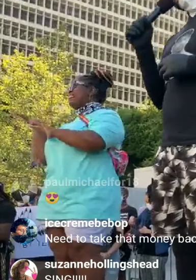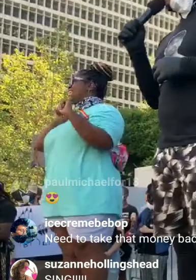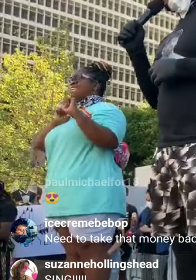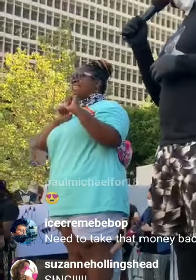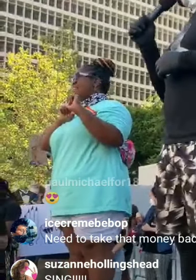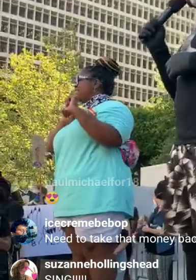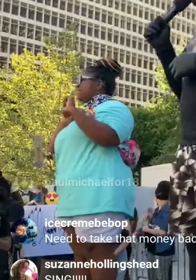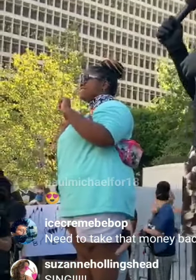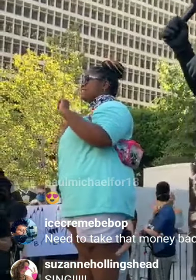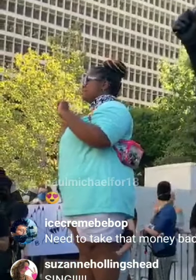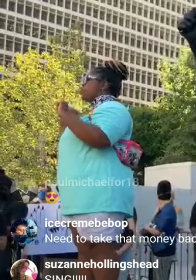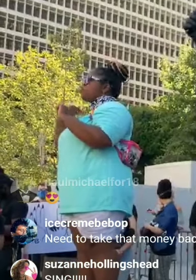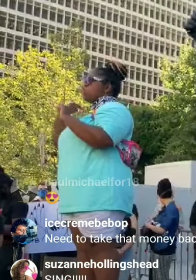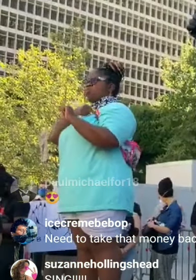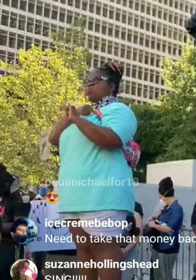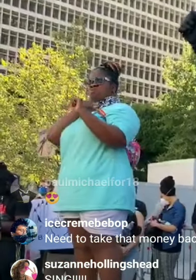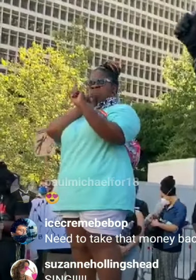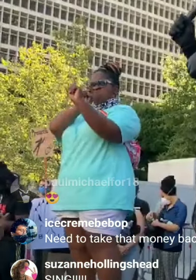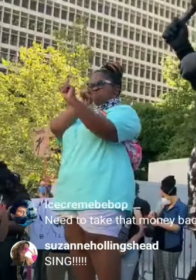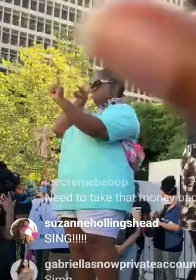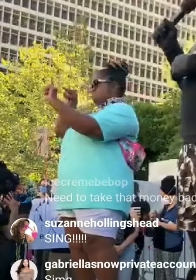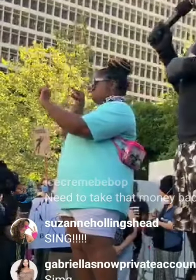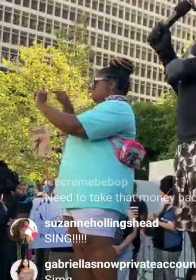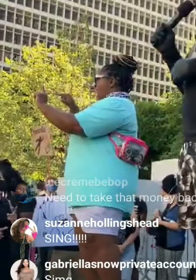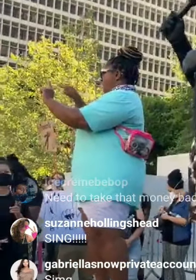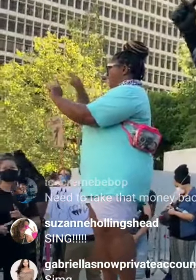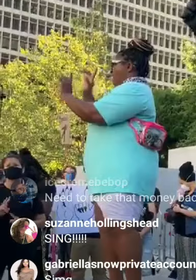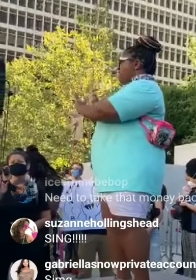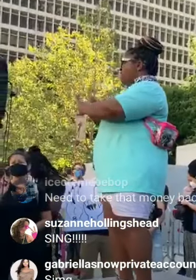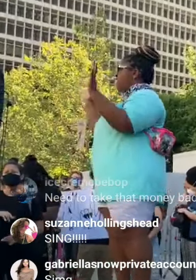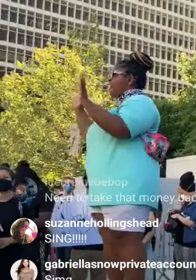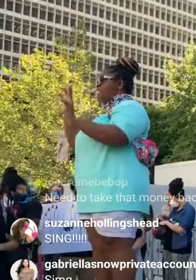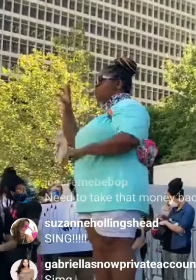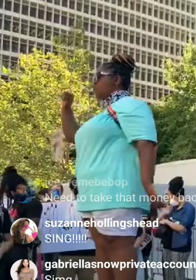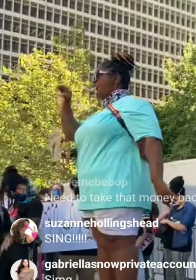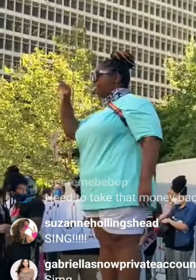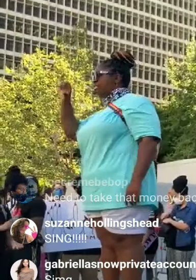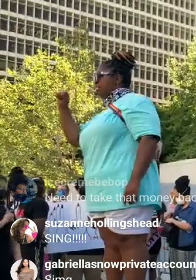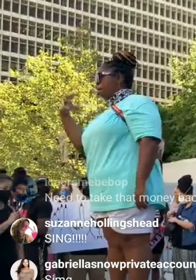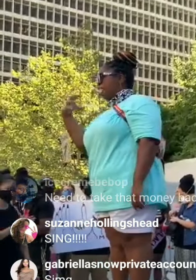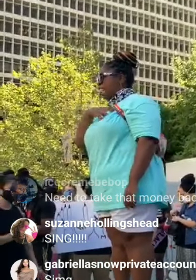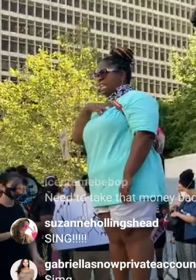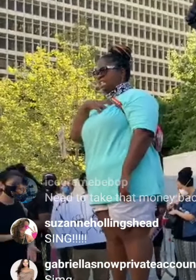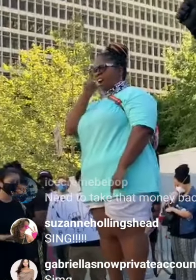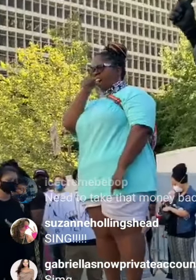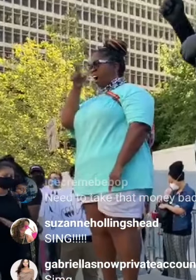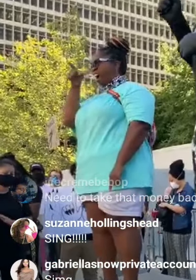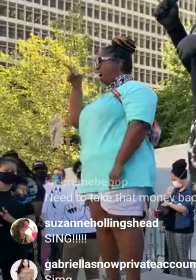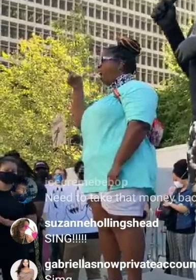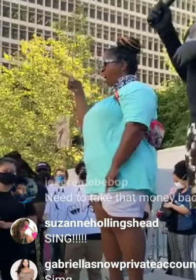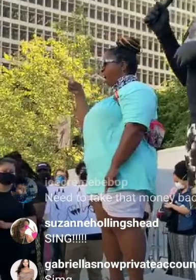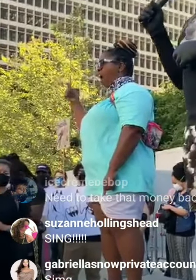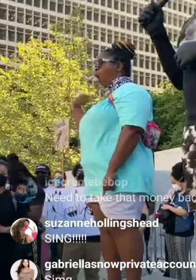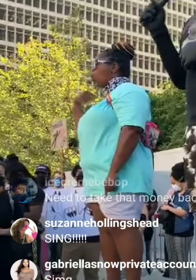We're calling out the violence of these racist police. And we